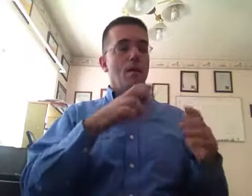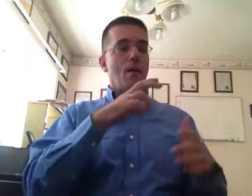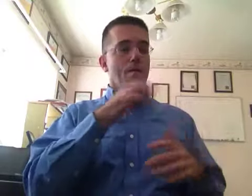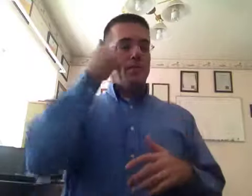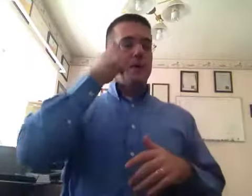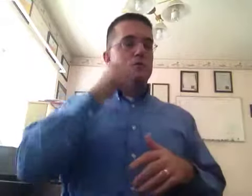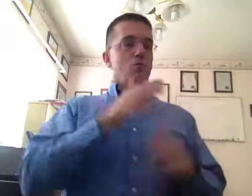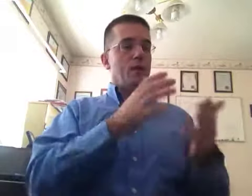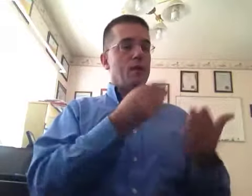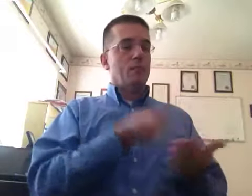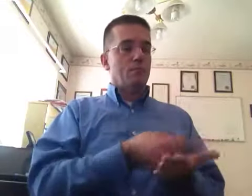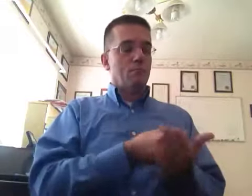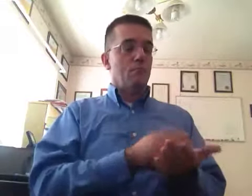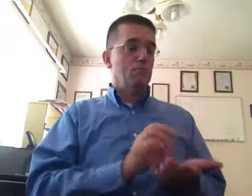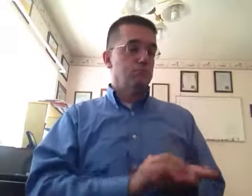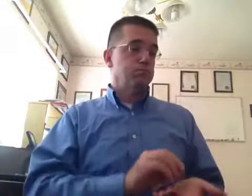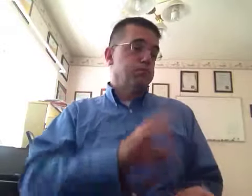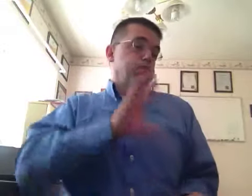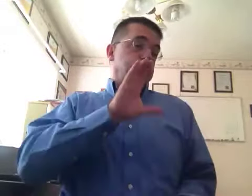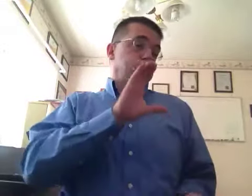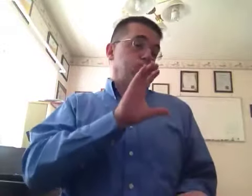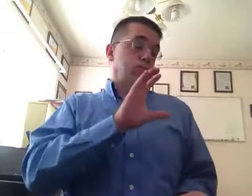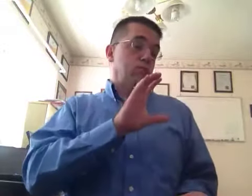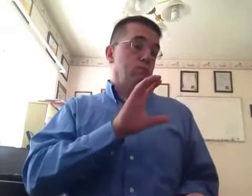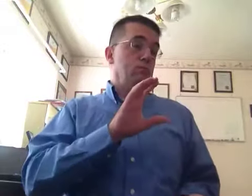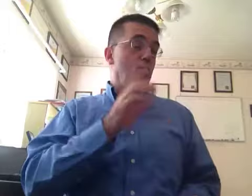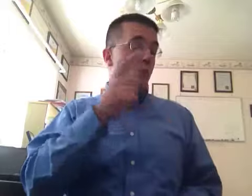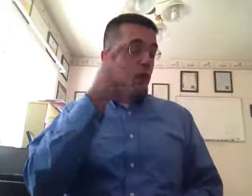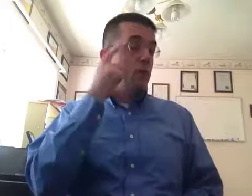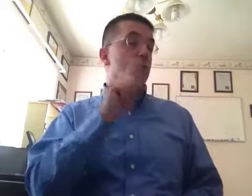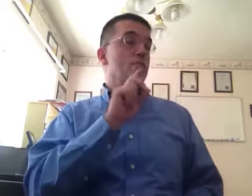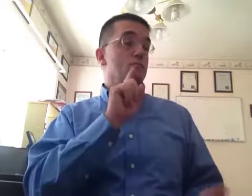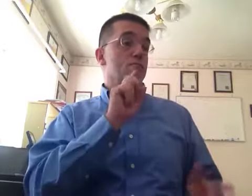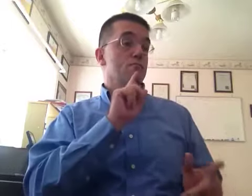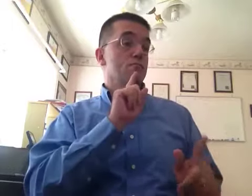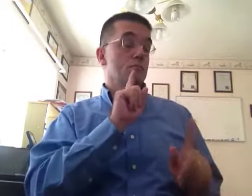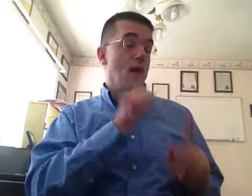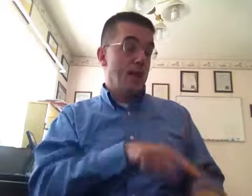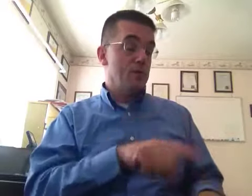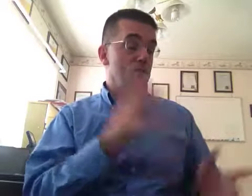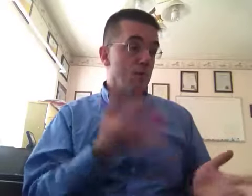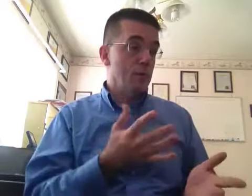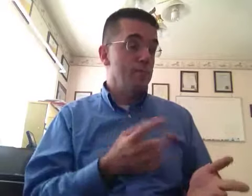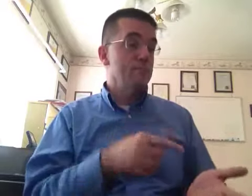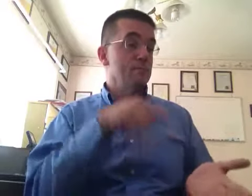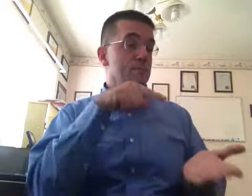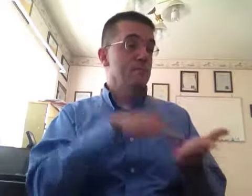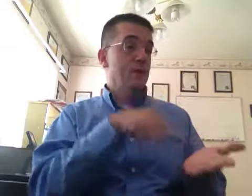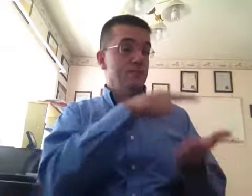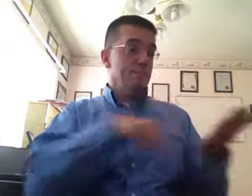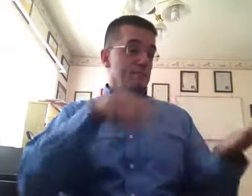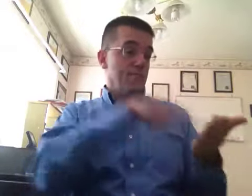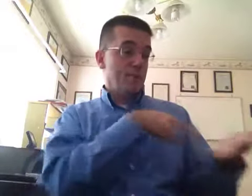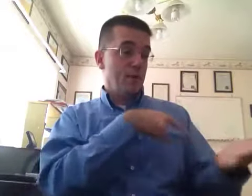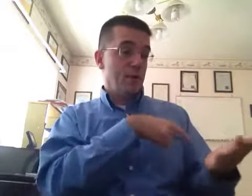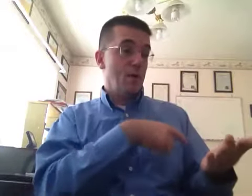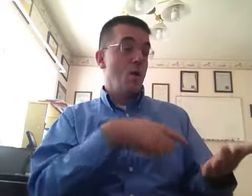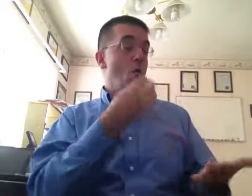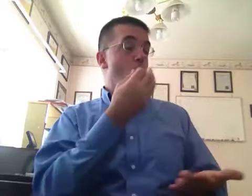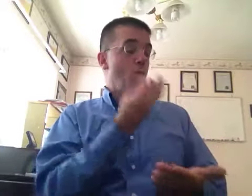for that? Well, to become debt free is the fastest and easiest and most proven way to build wealth. And that's why we teach